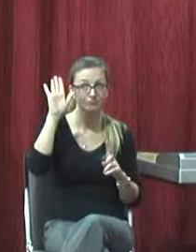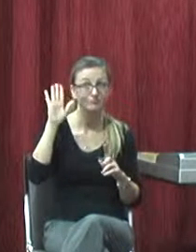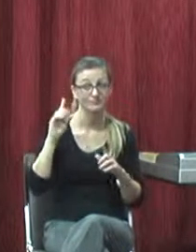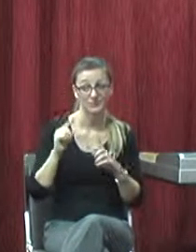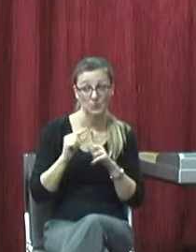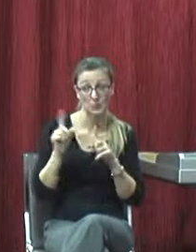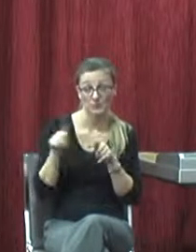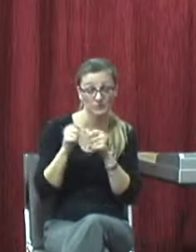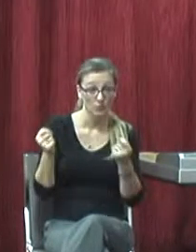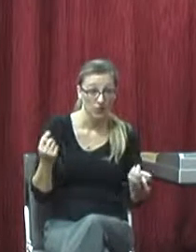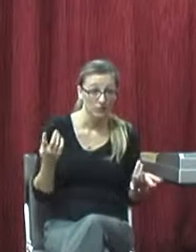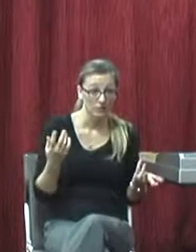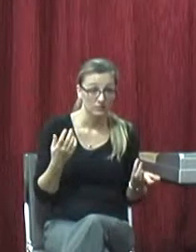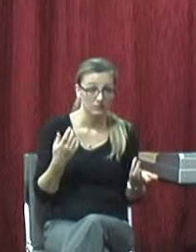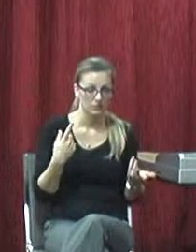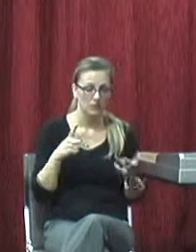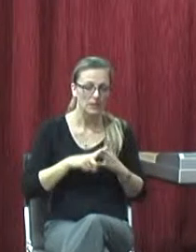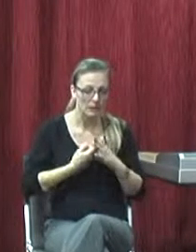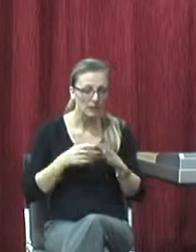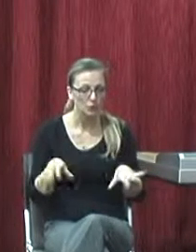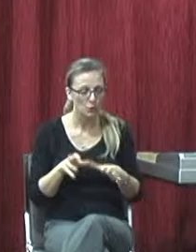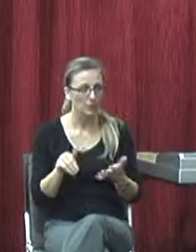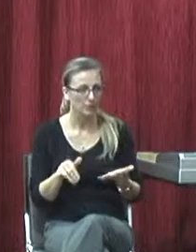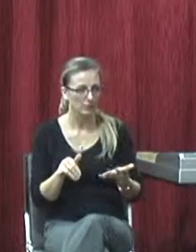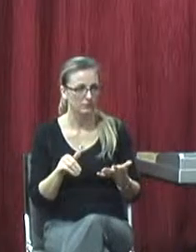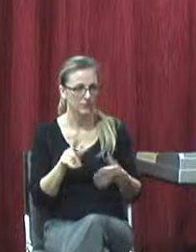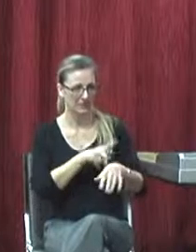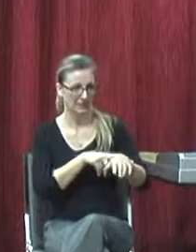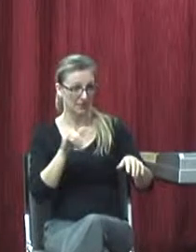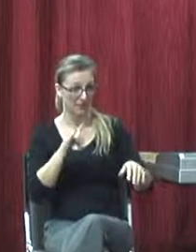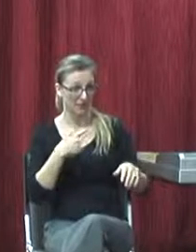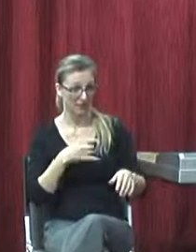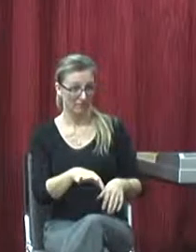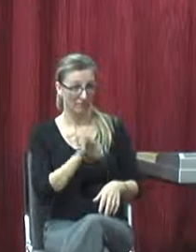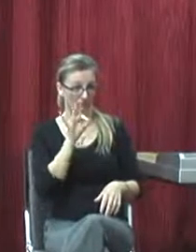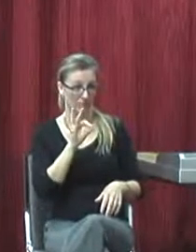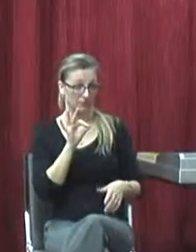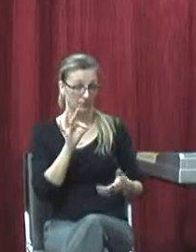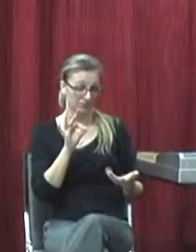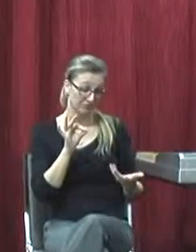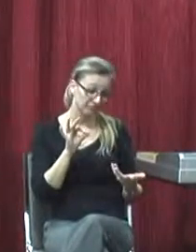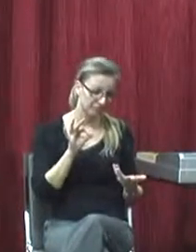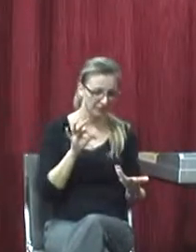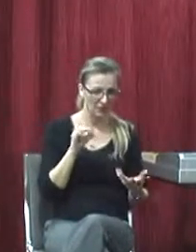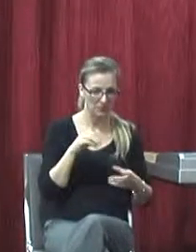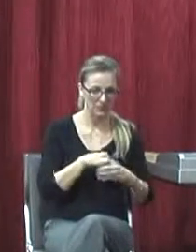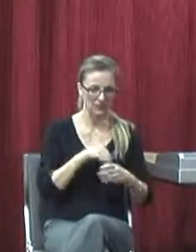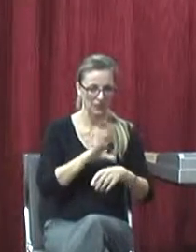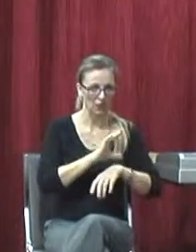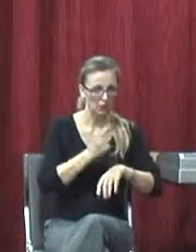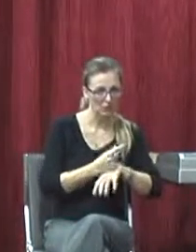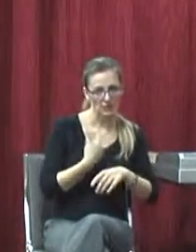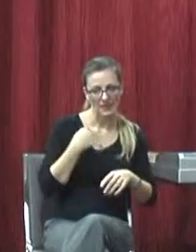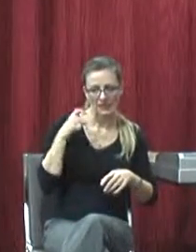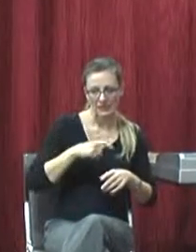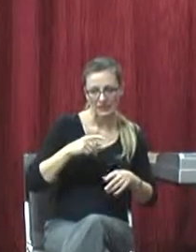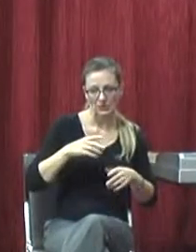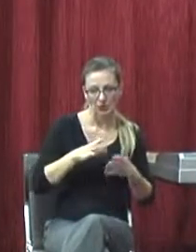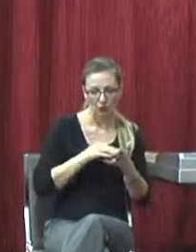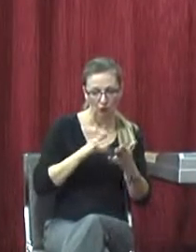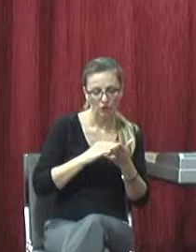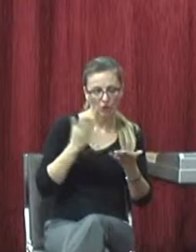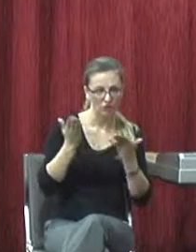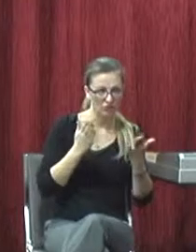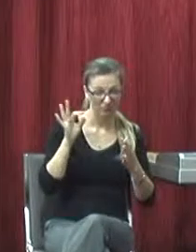do it. And at the same time, I found that I was part of congregations and I needed to learn to serve pastors and things like